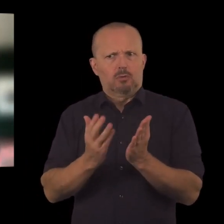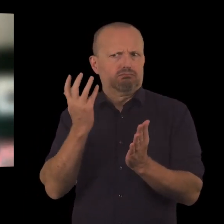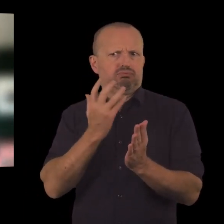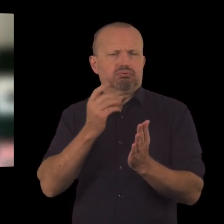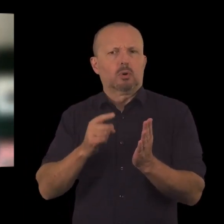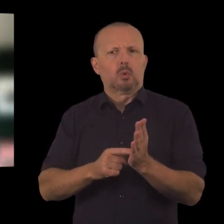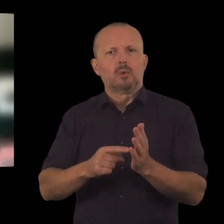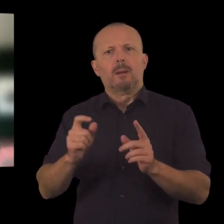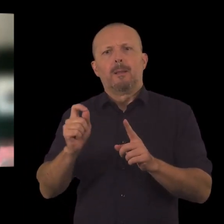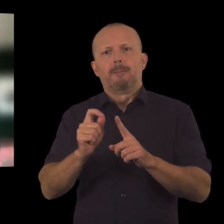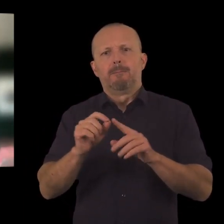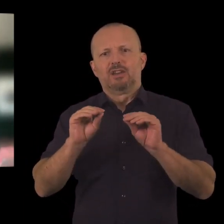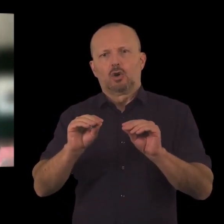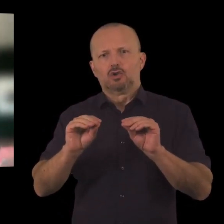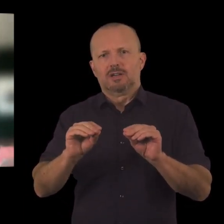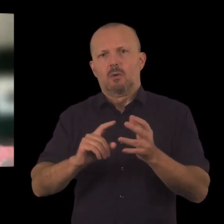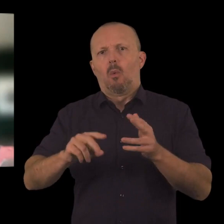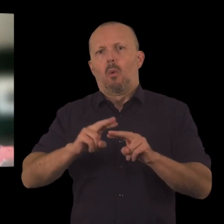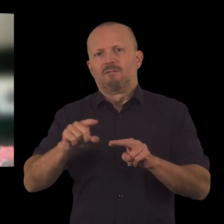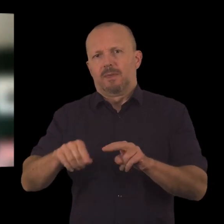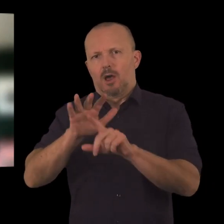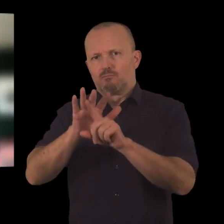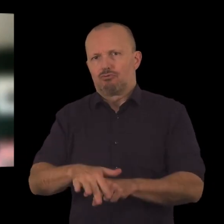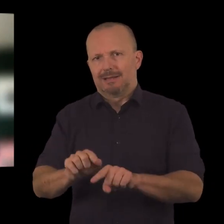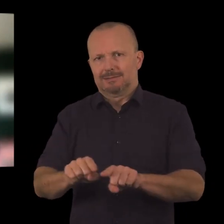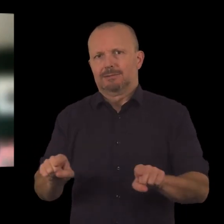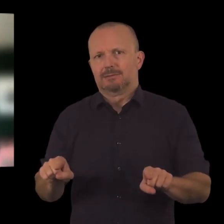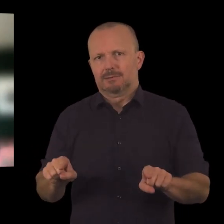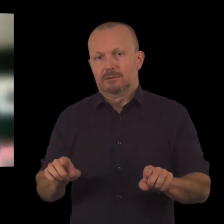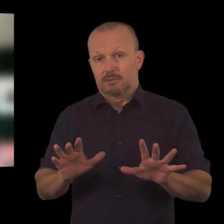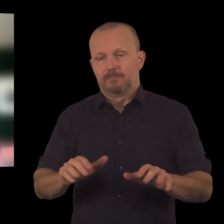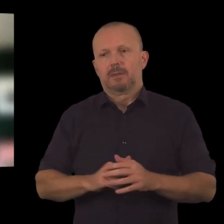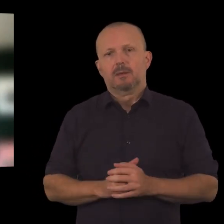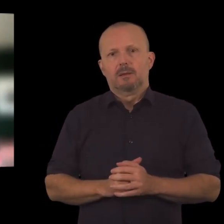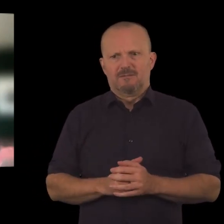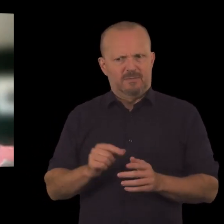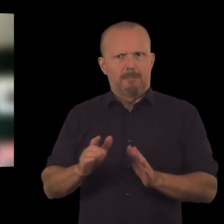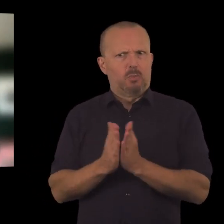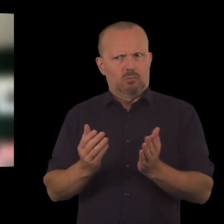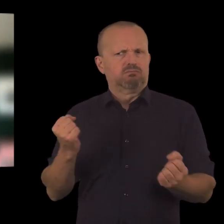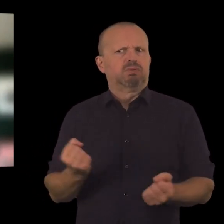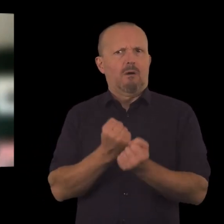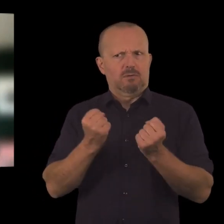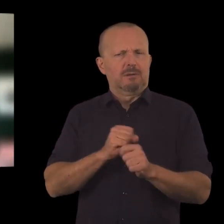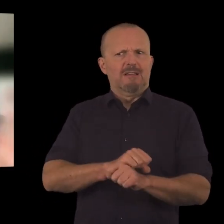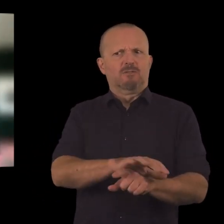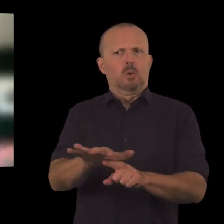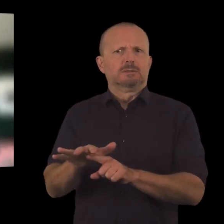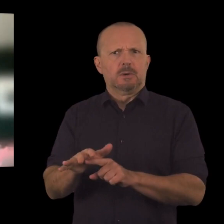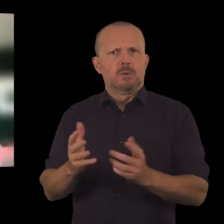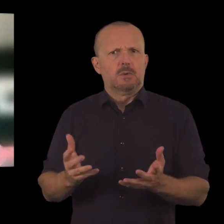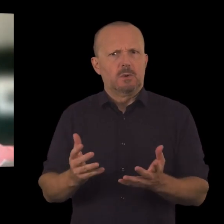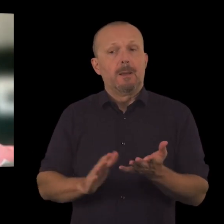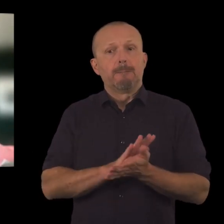was developed in the 1970s by a theatre maker in Brazil called Augusto Boal. And he based his